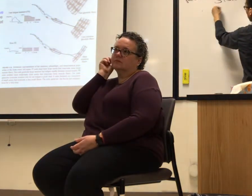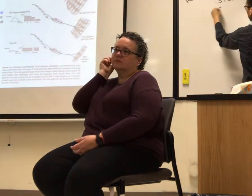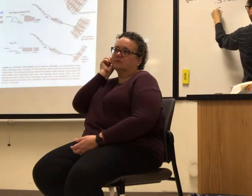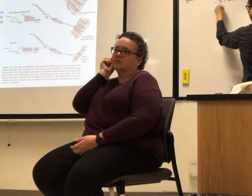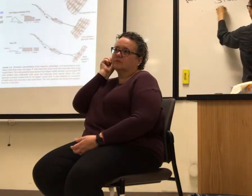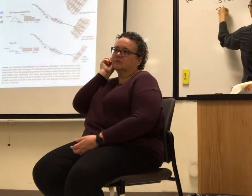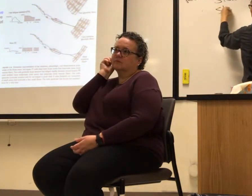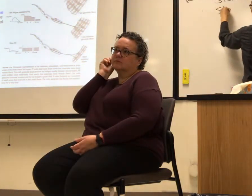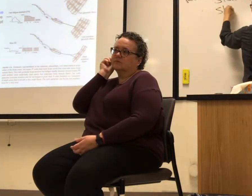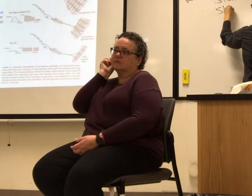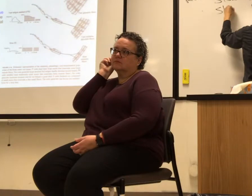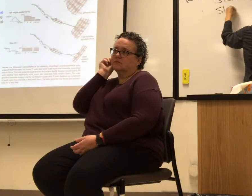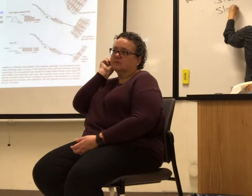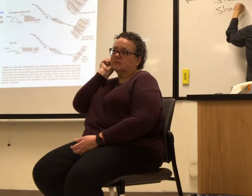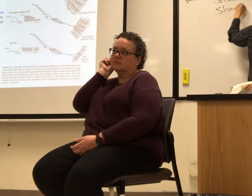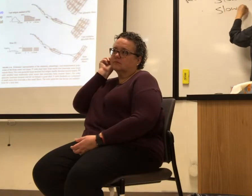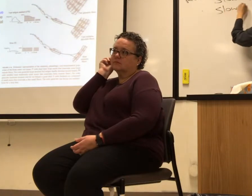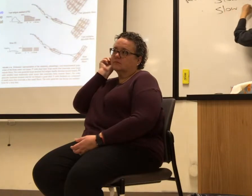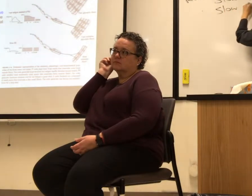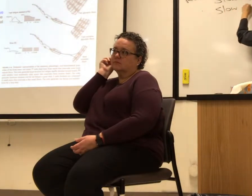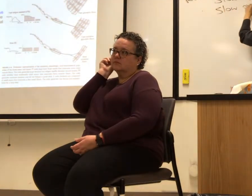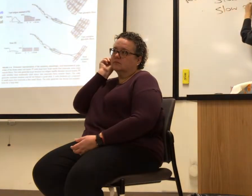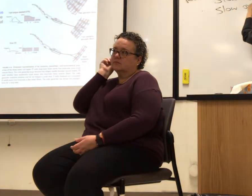slow oxidative.